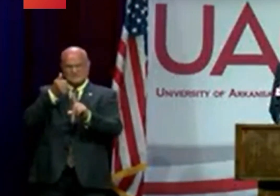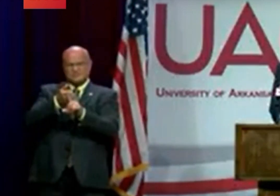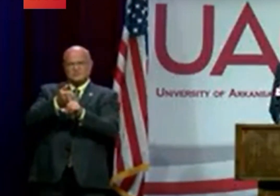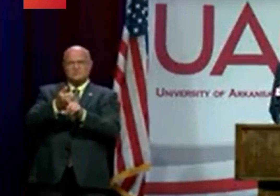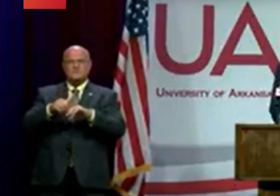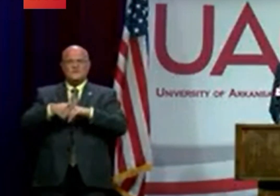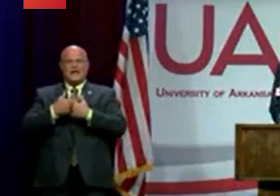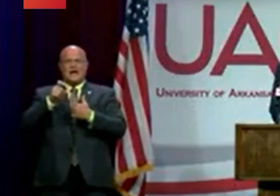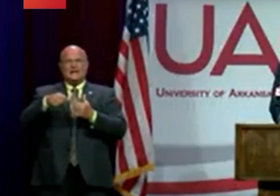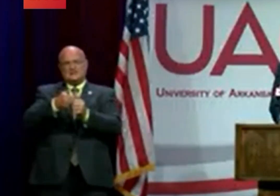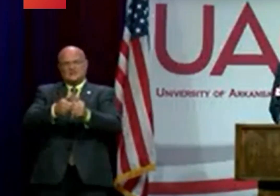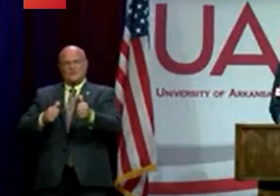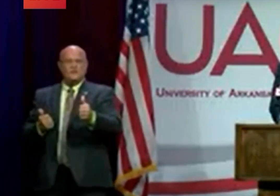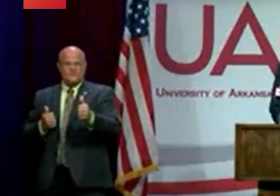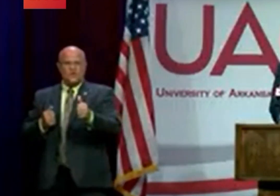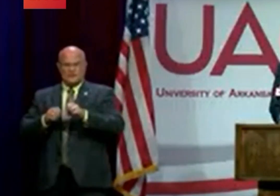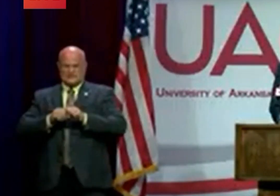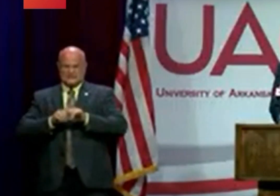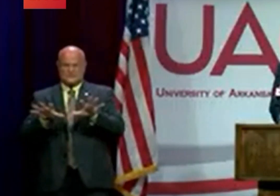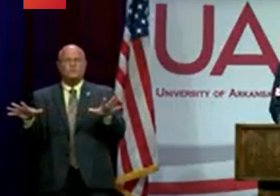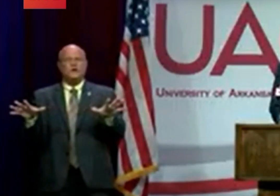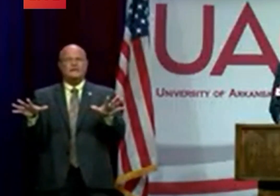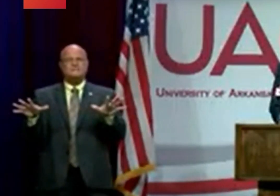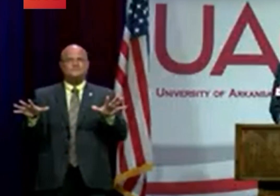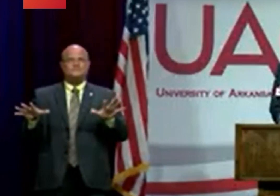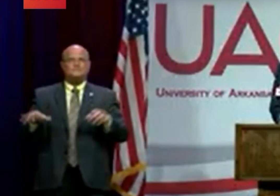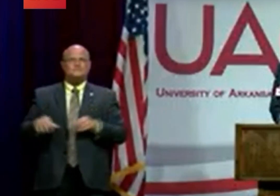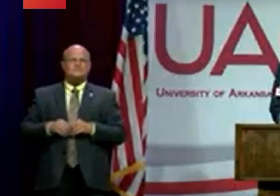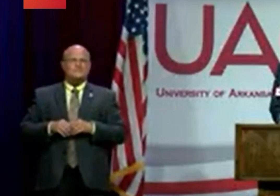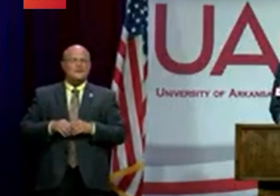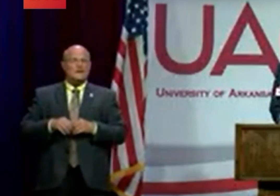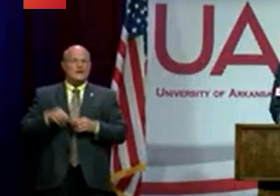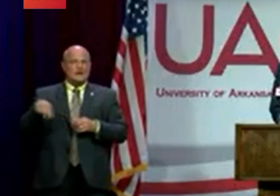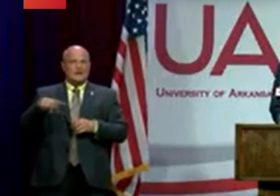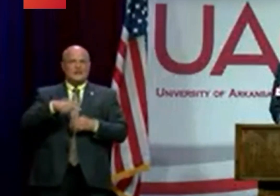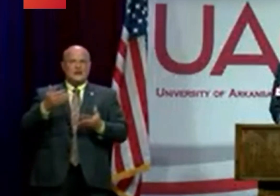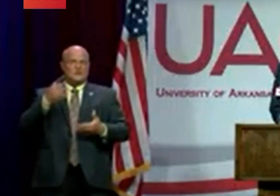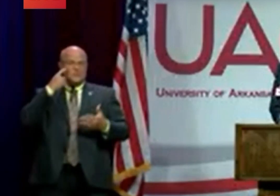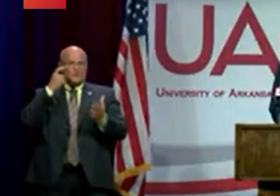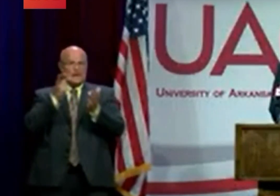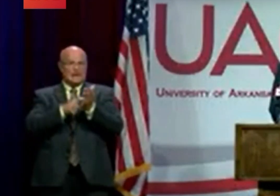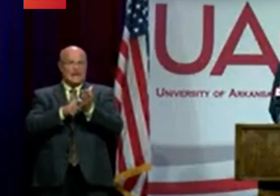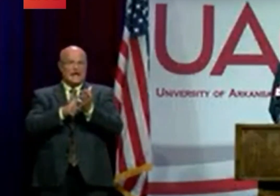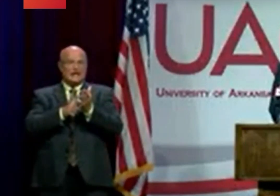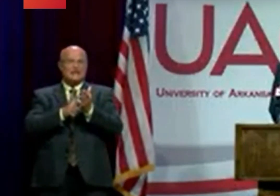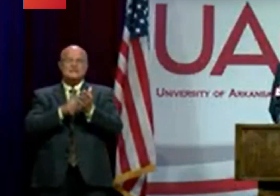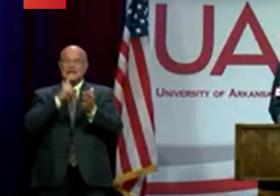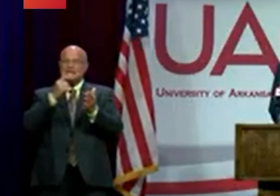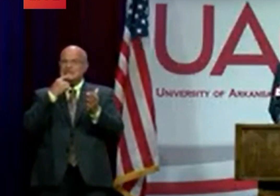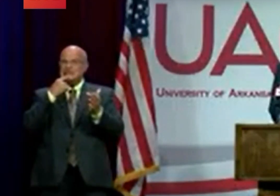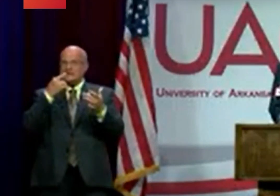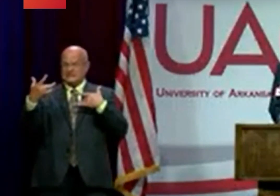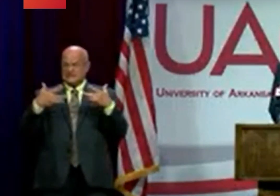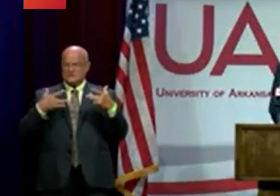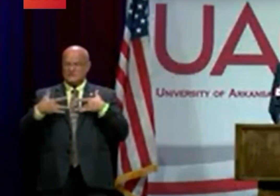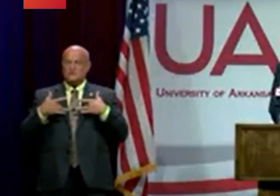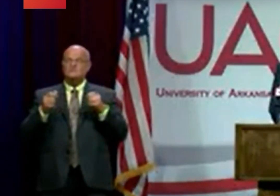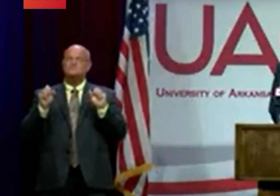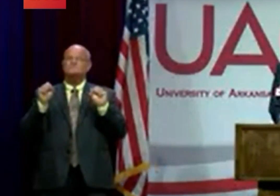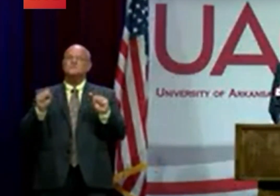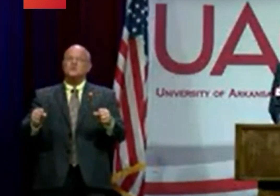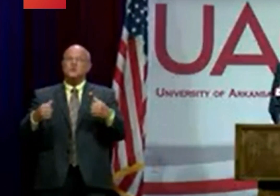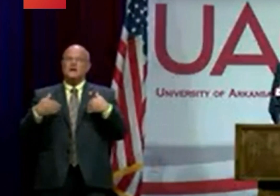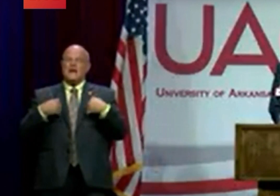we need to avoid the spread of the infections. They did recognize and express concern that we could have